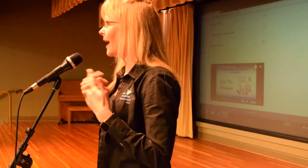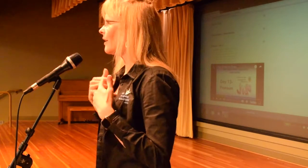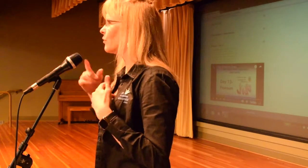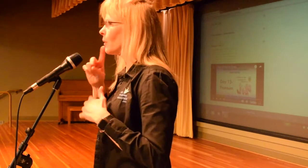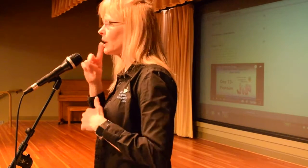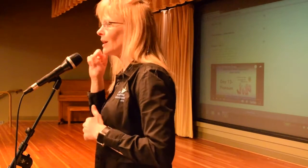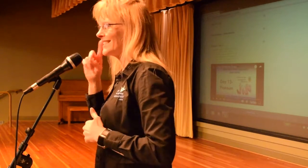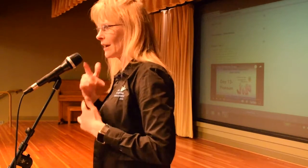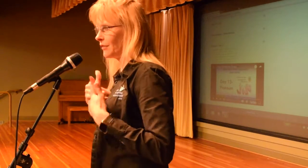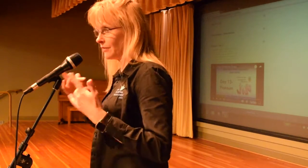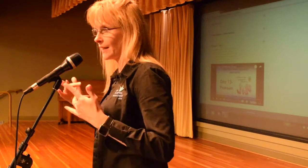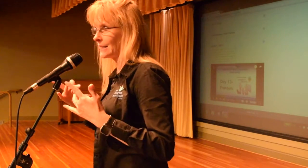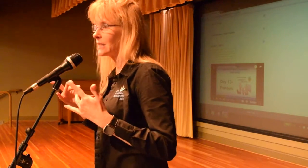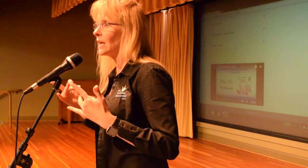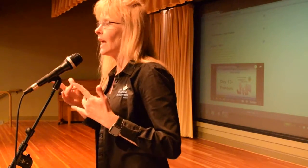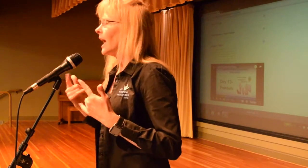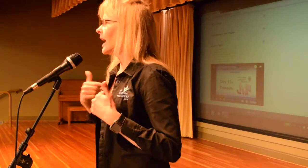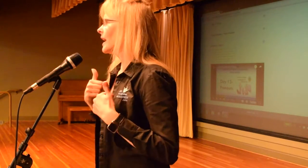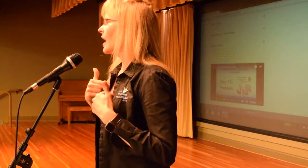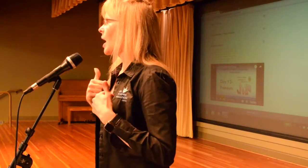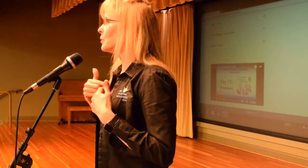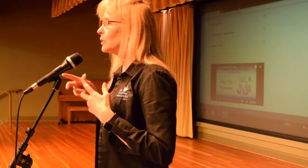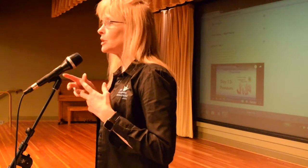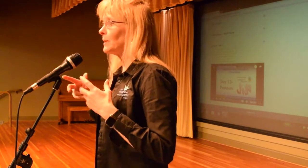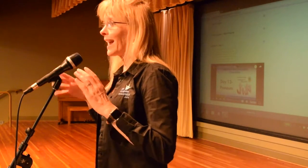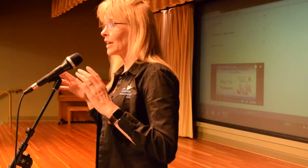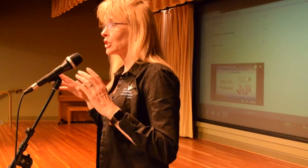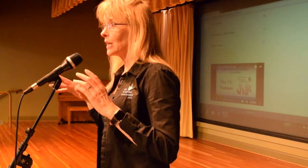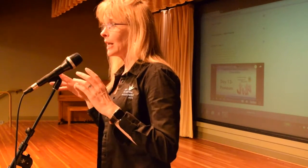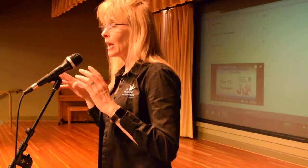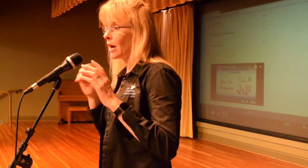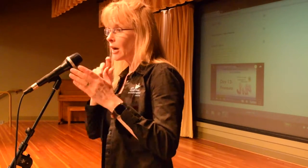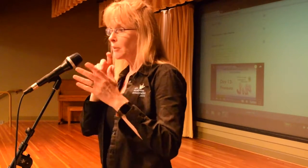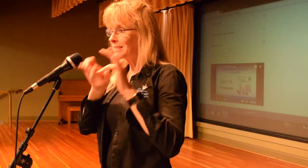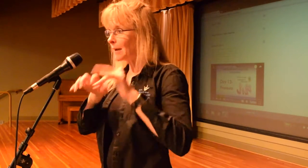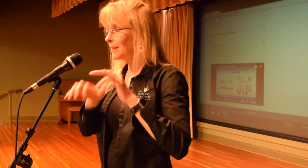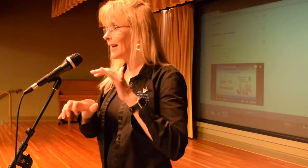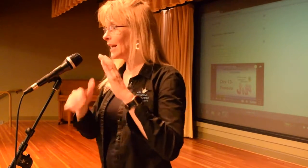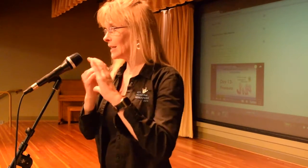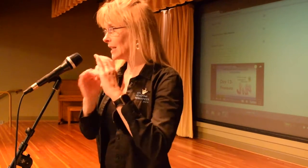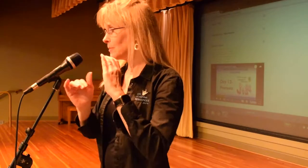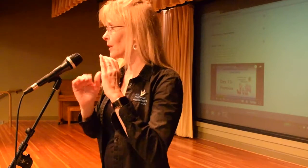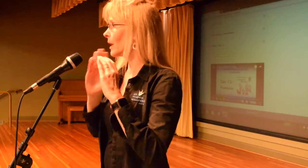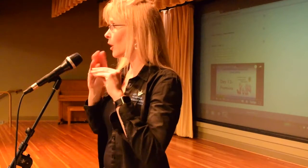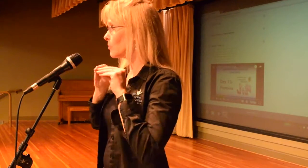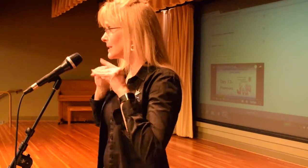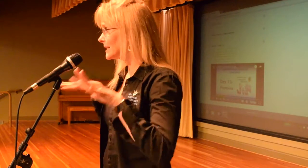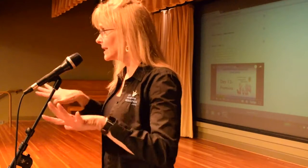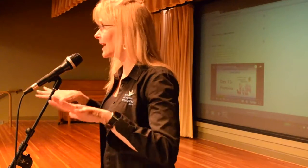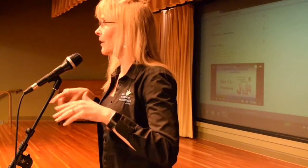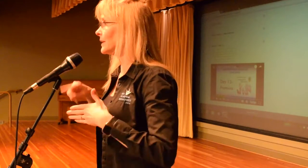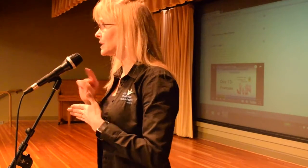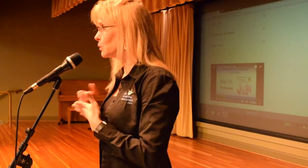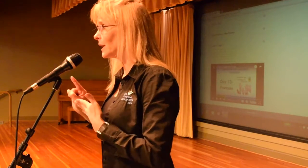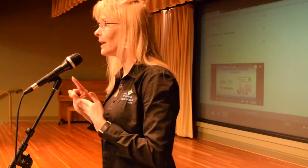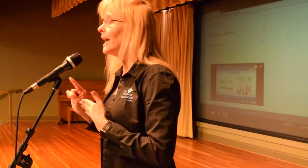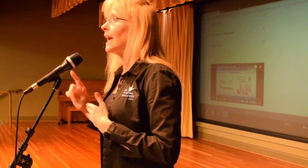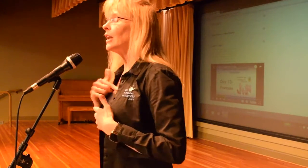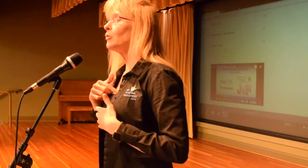have what we call deaf events. And I'm going to be actually typing that in the email that I will be sending out this week. And it'll be